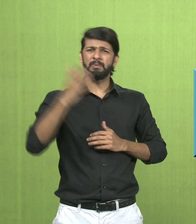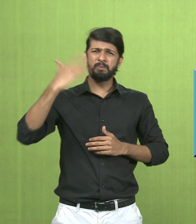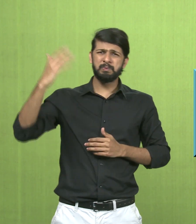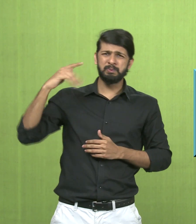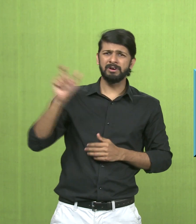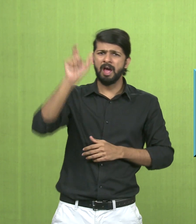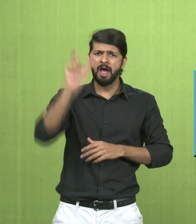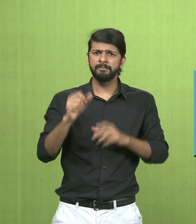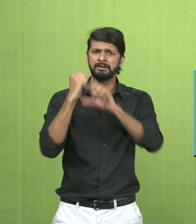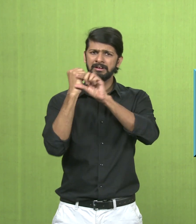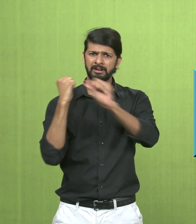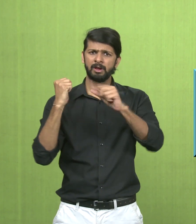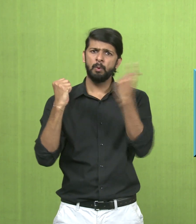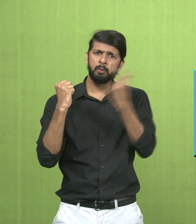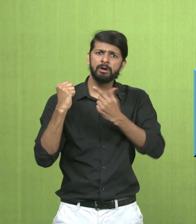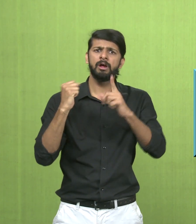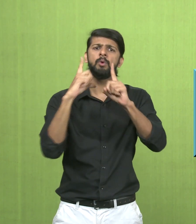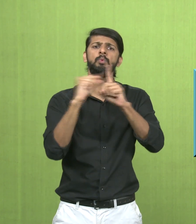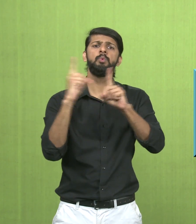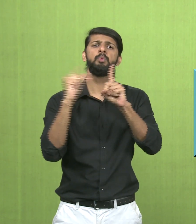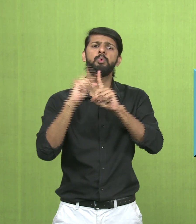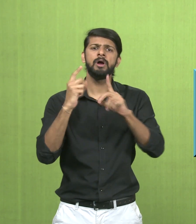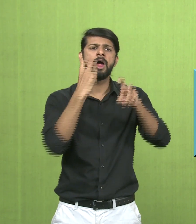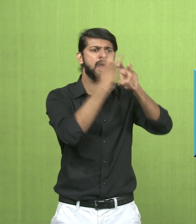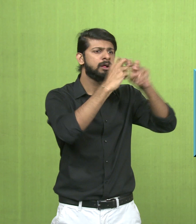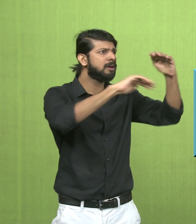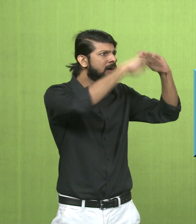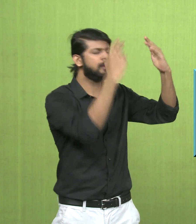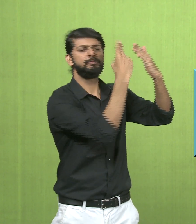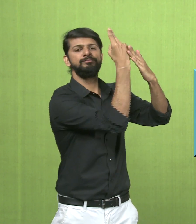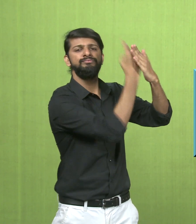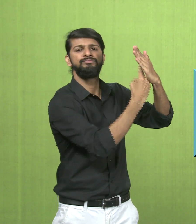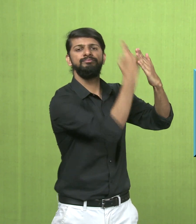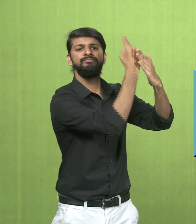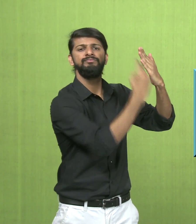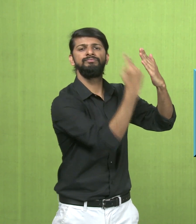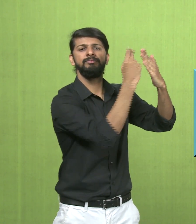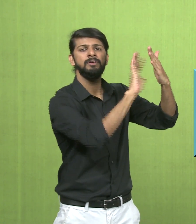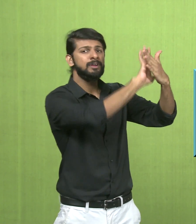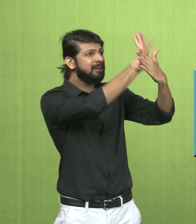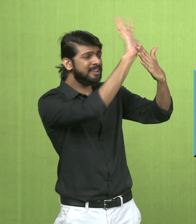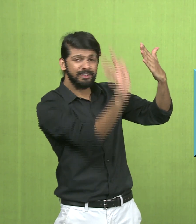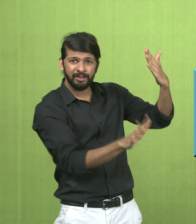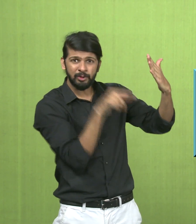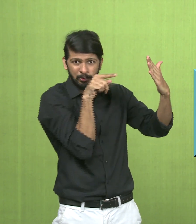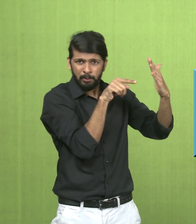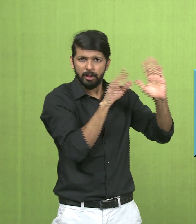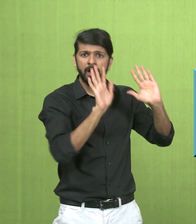animal, and then they would, the armed men holding various kind of weapons. These kind